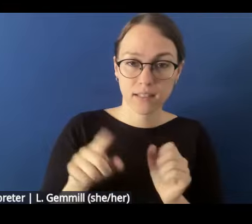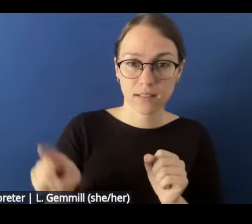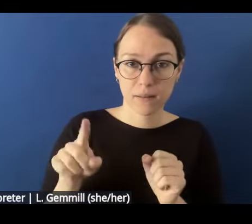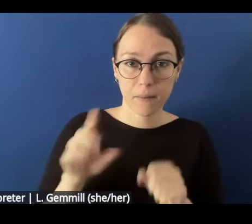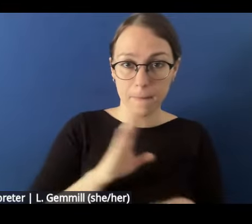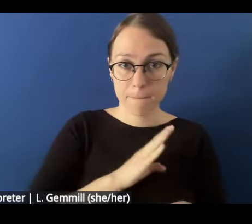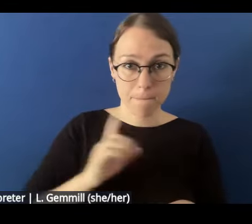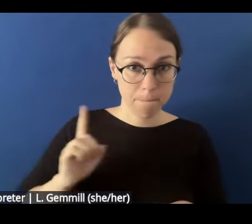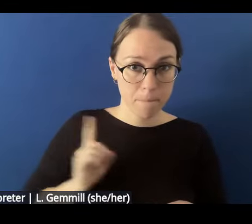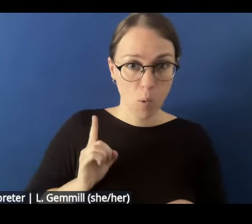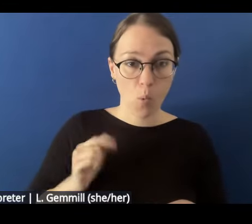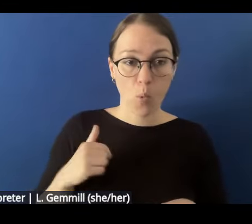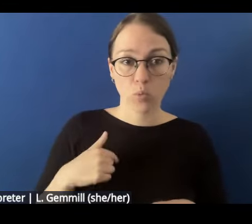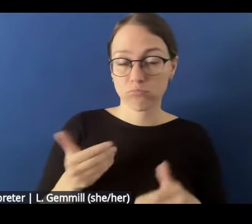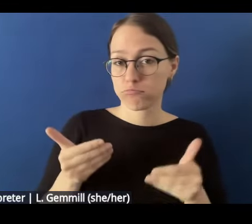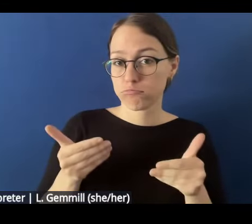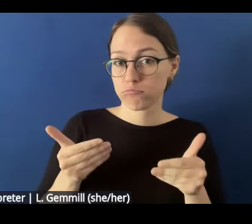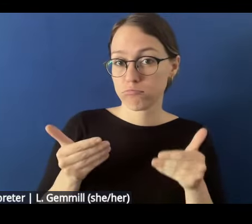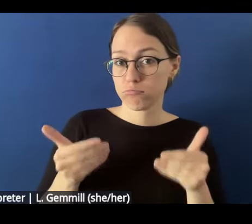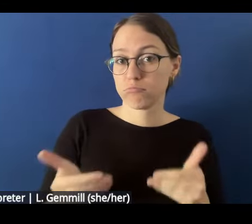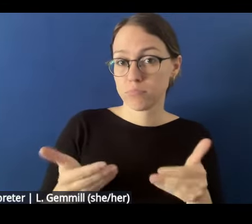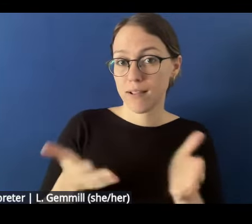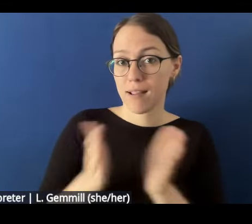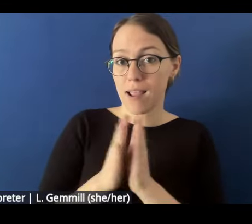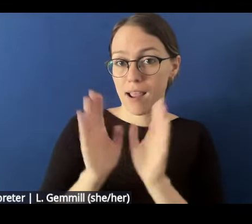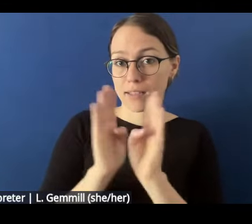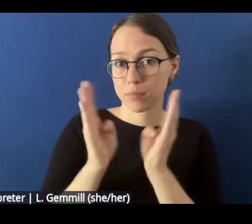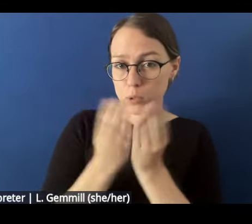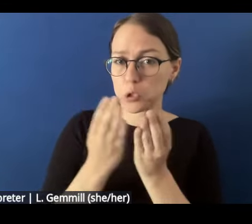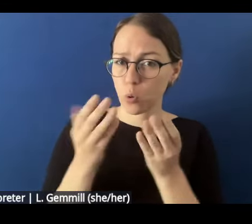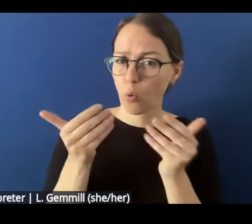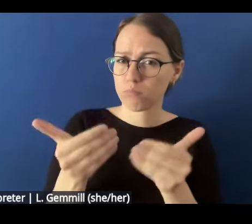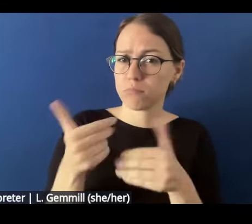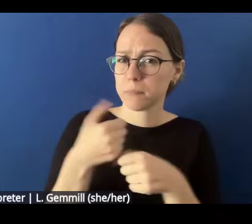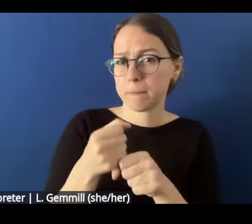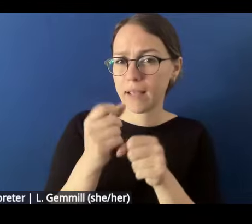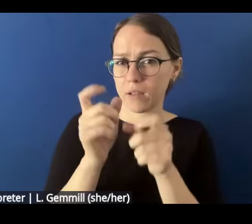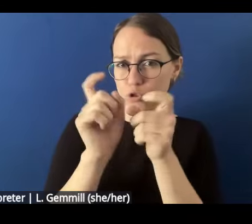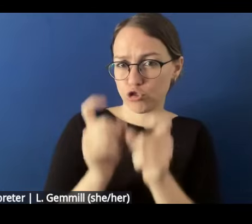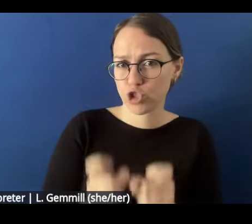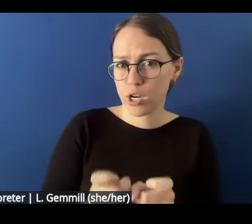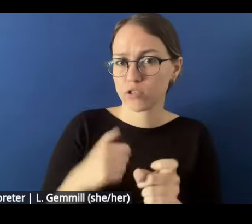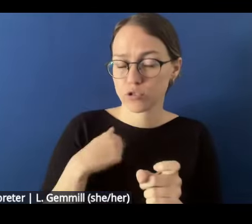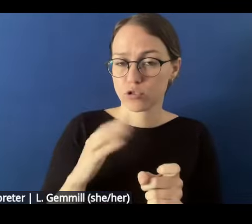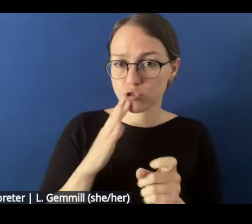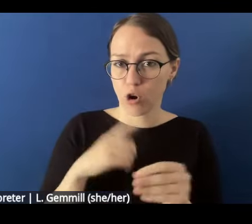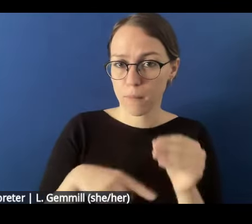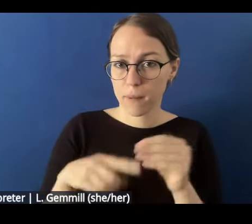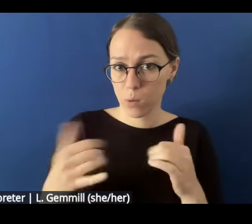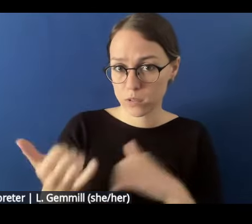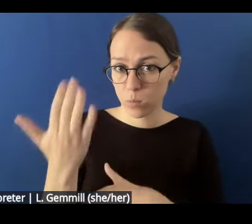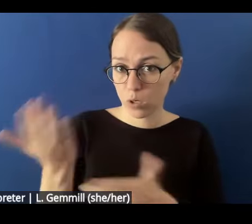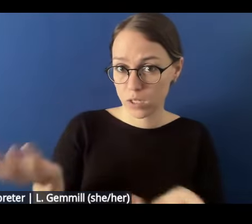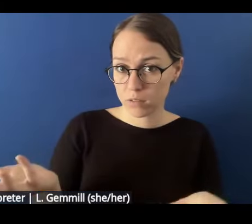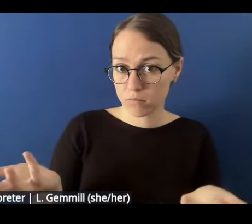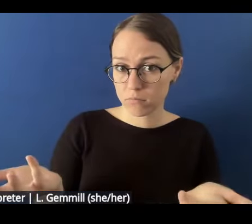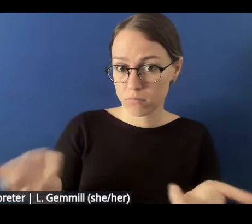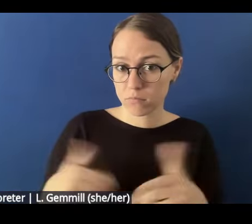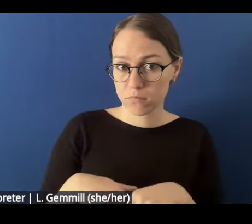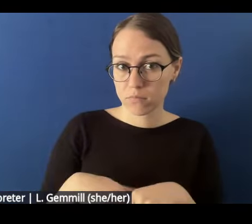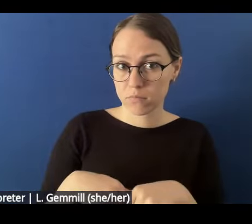simply ask the Bureau to make the changes that we've talked about this morning? Make